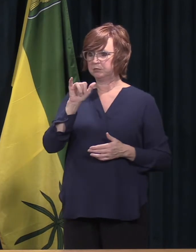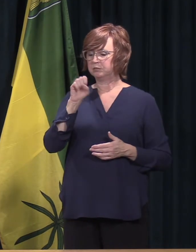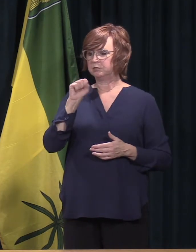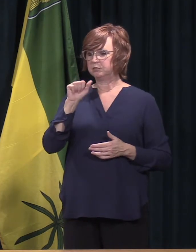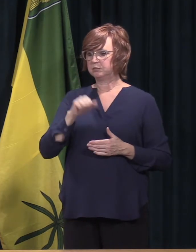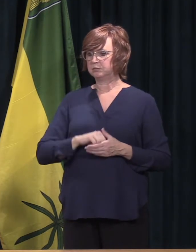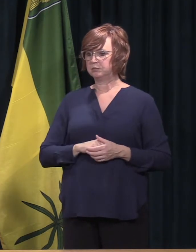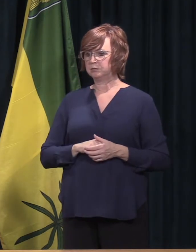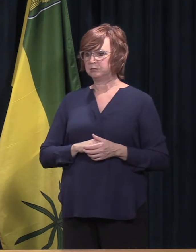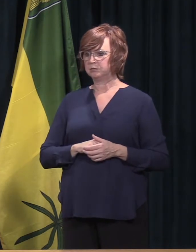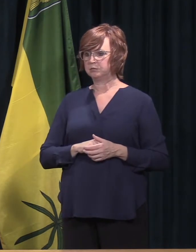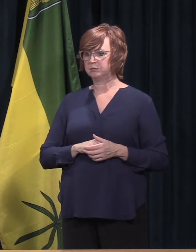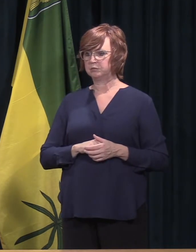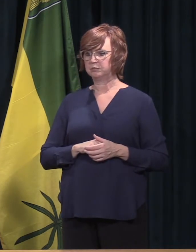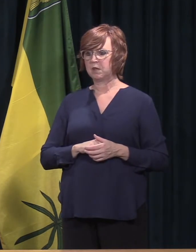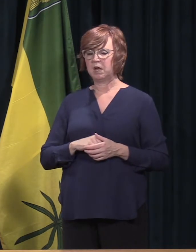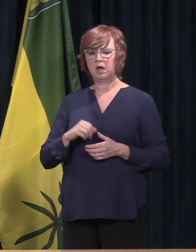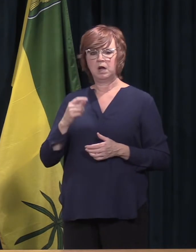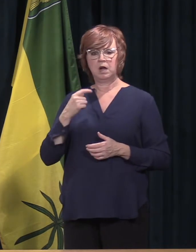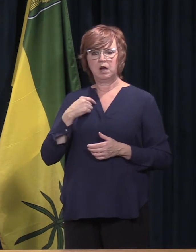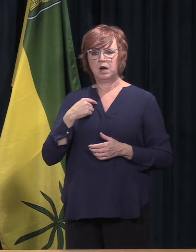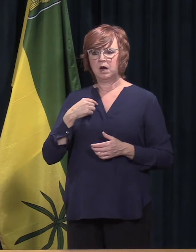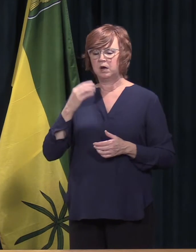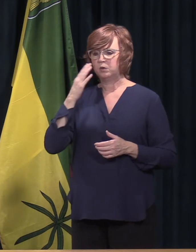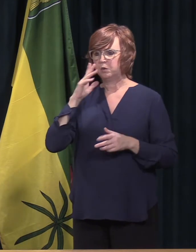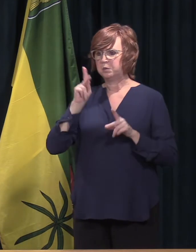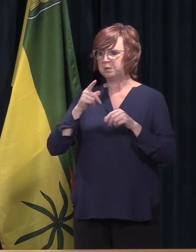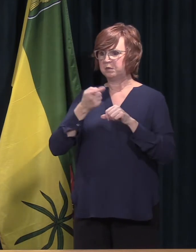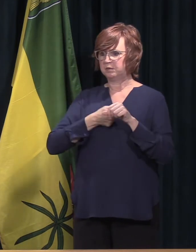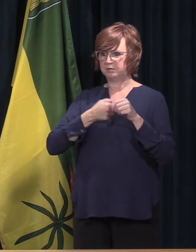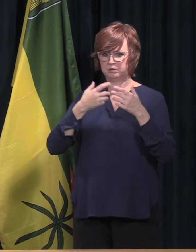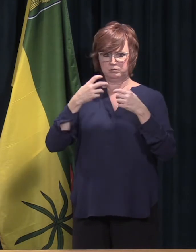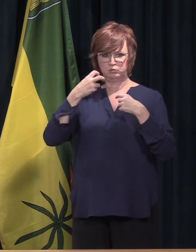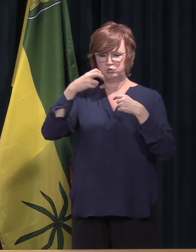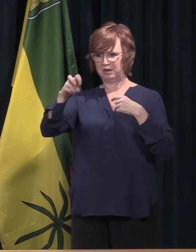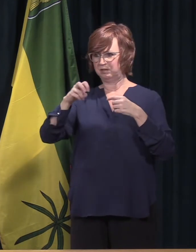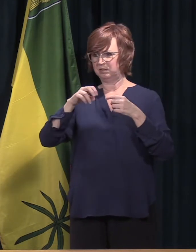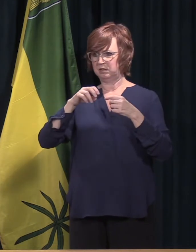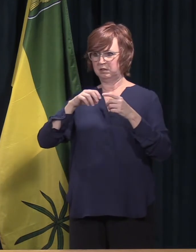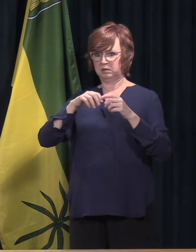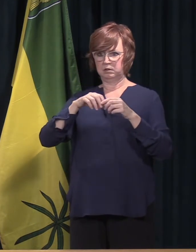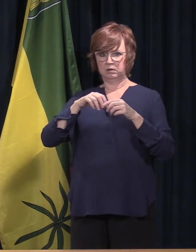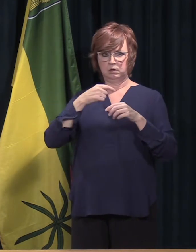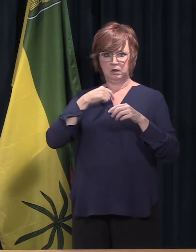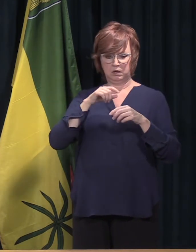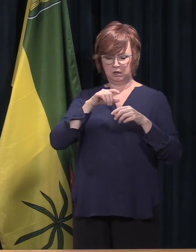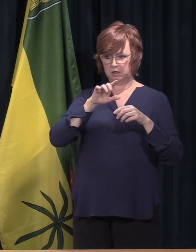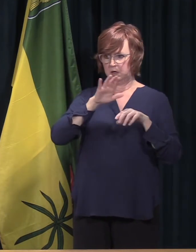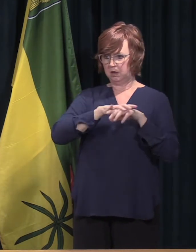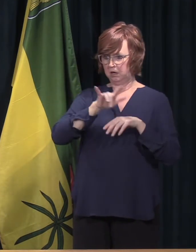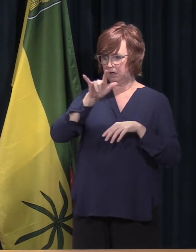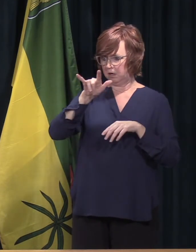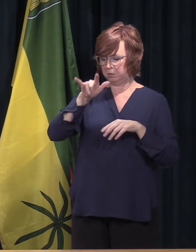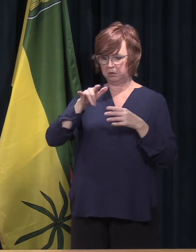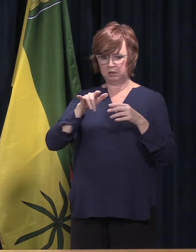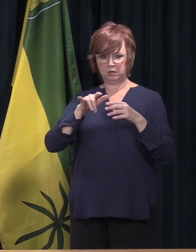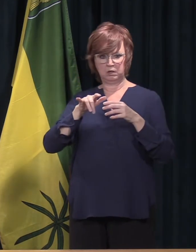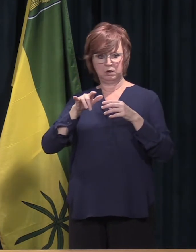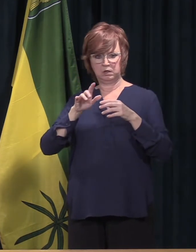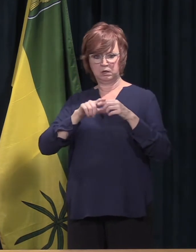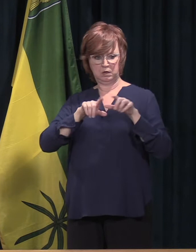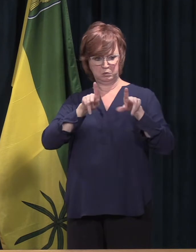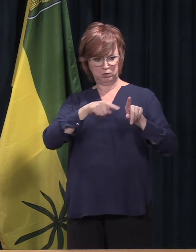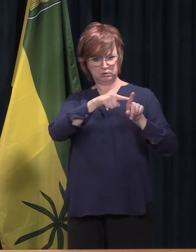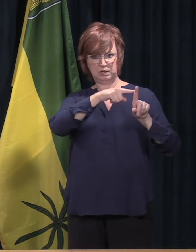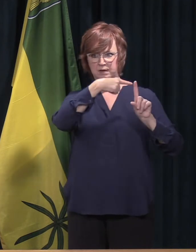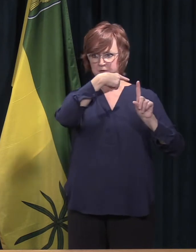information out to travelers? Because we've heard from travelers, one man who said he was on a flight where somebody tested positive who was on the flight and he didn't get any notice. And